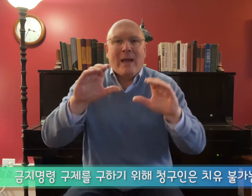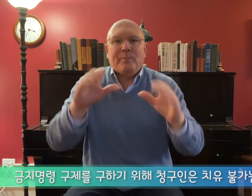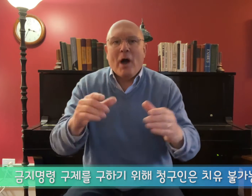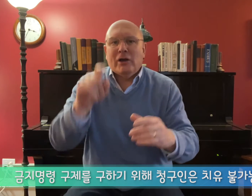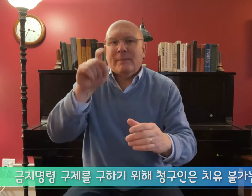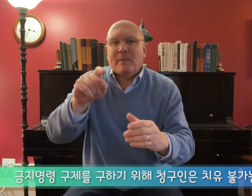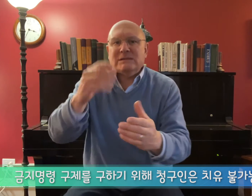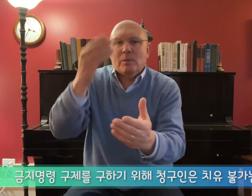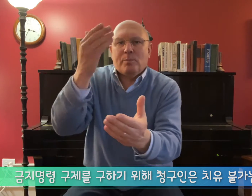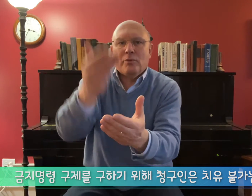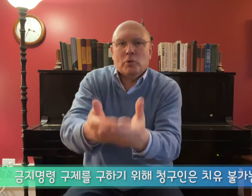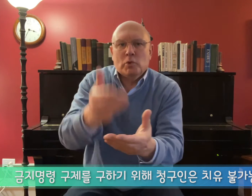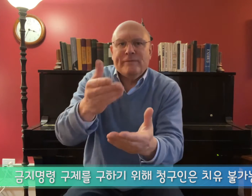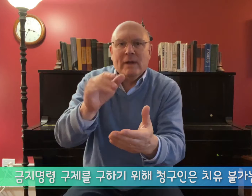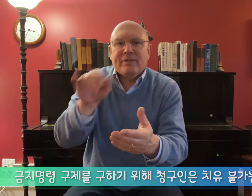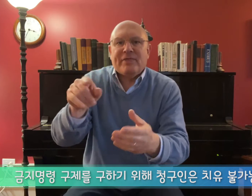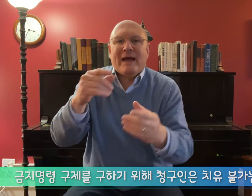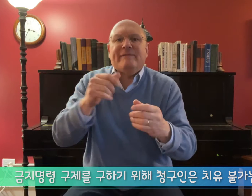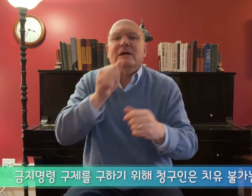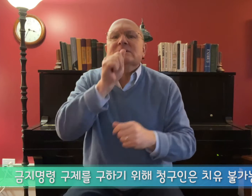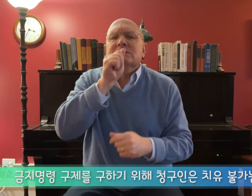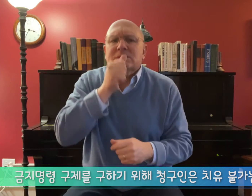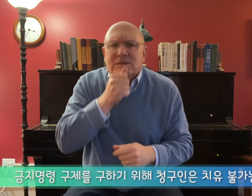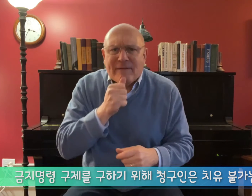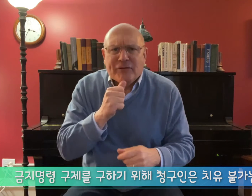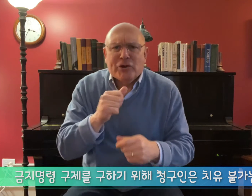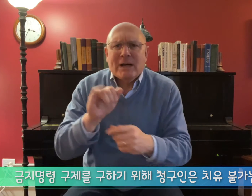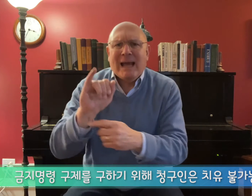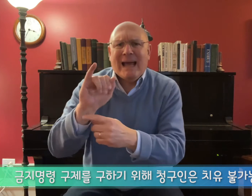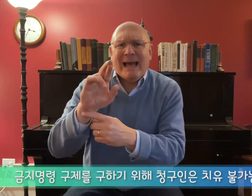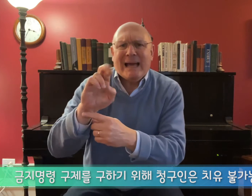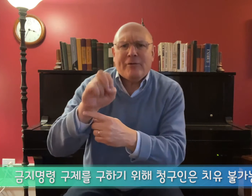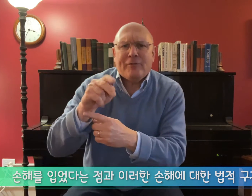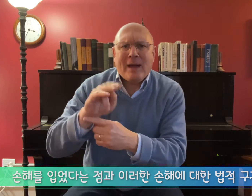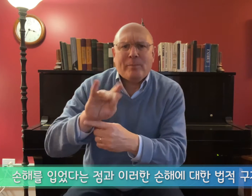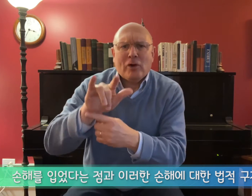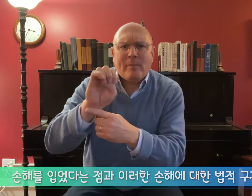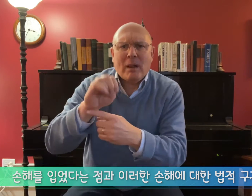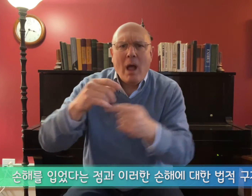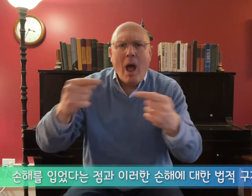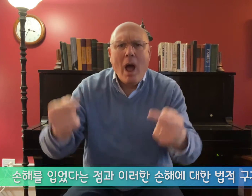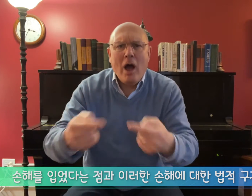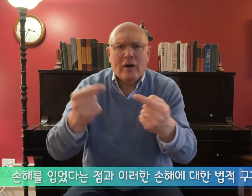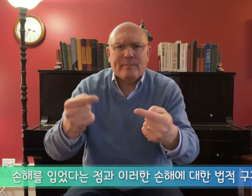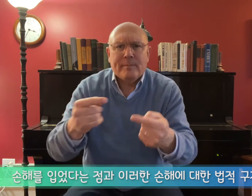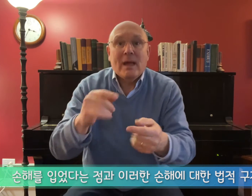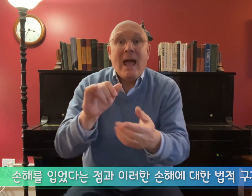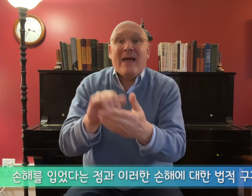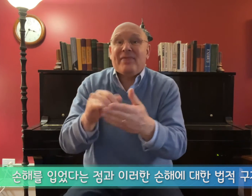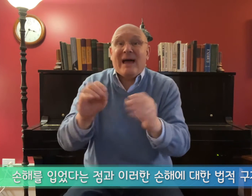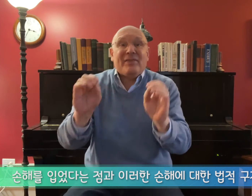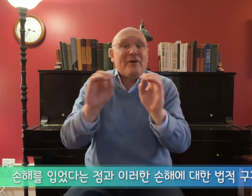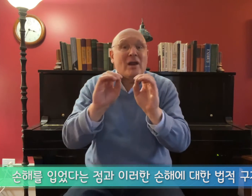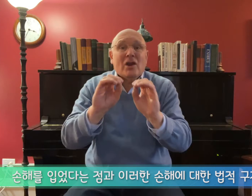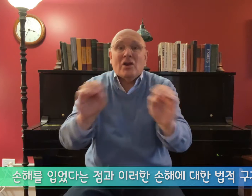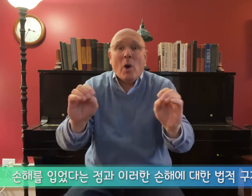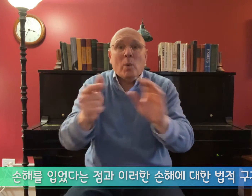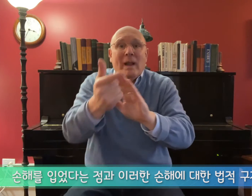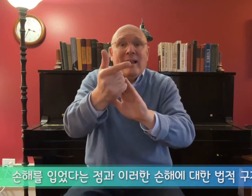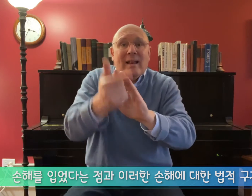To obtain injunctive relief, a party must prove that they have suffered irreparable harm